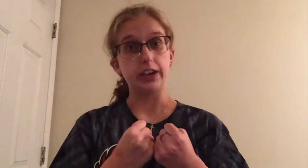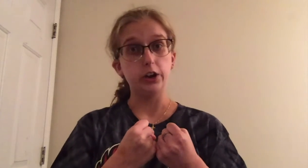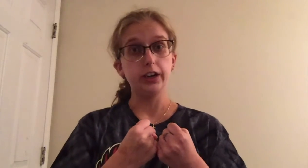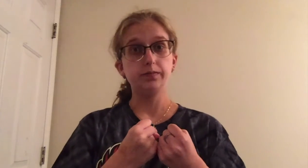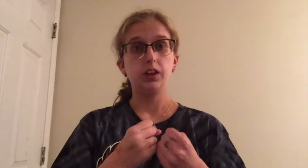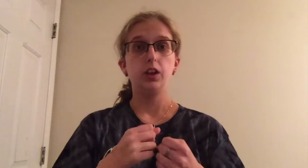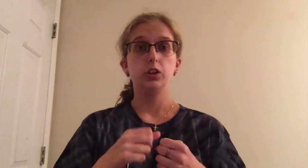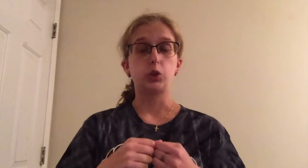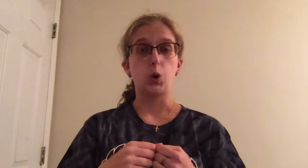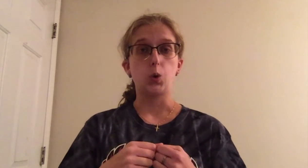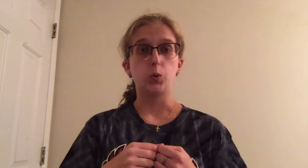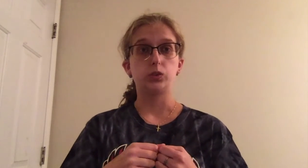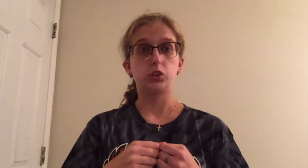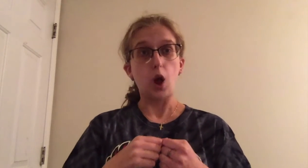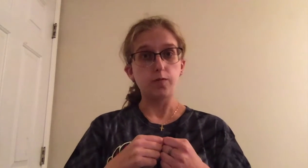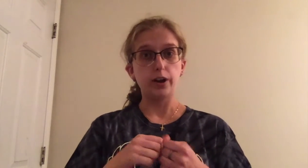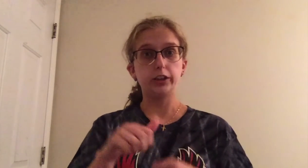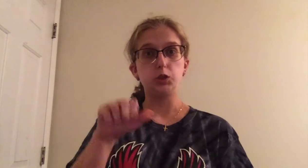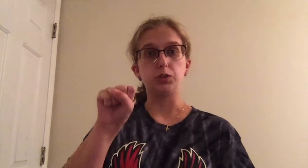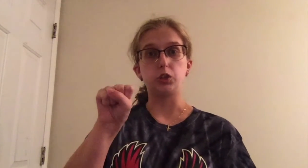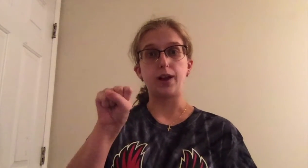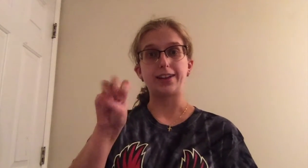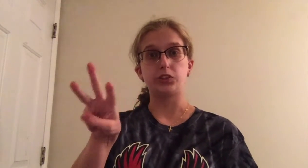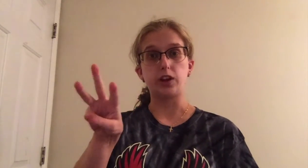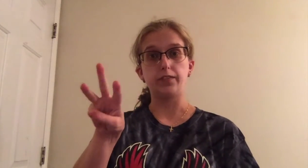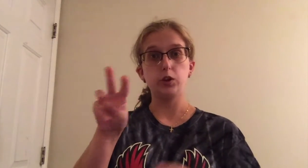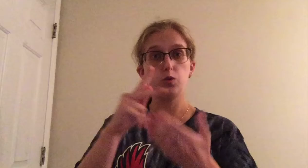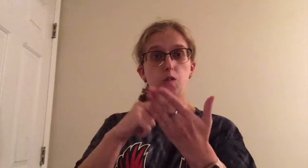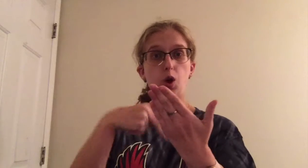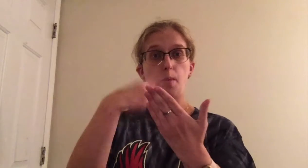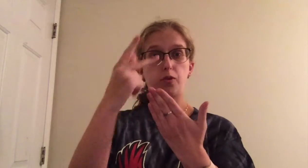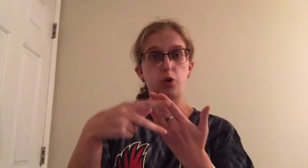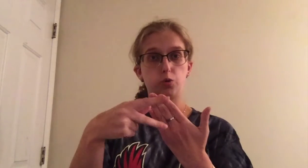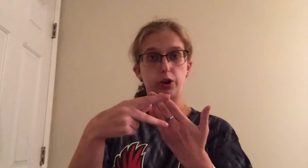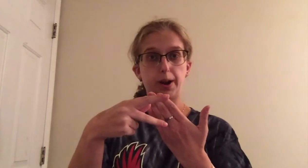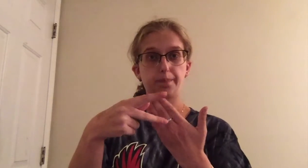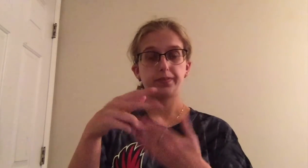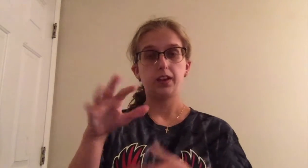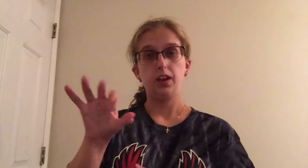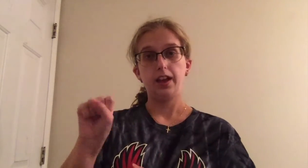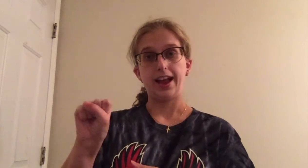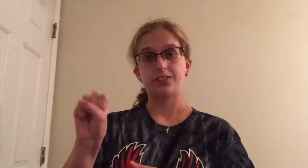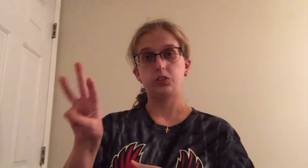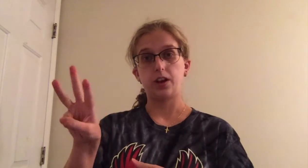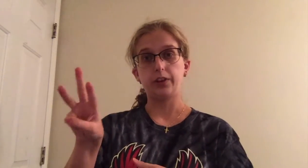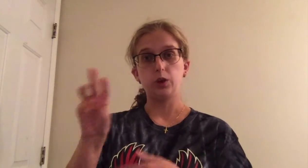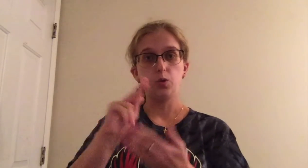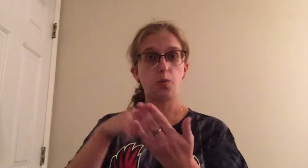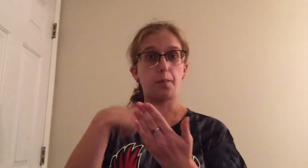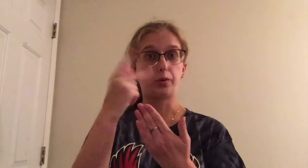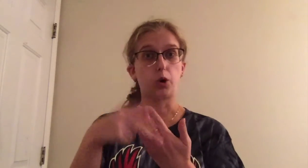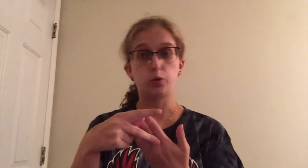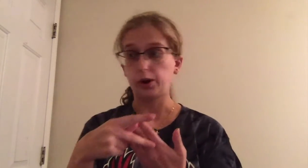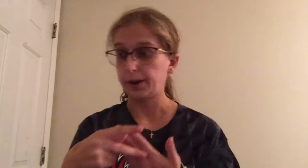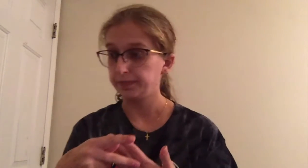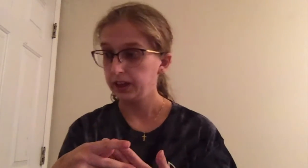engineering, so software, you would do SW, program. SW, program. And